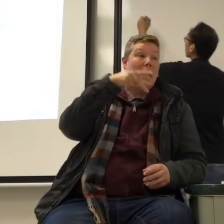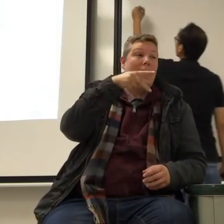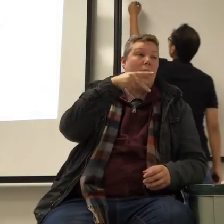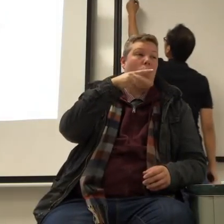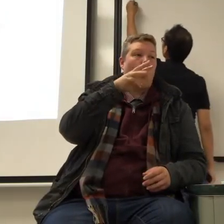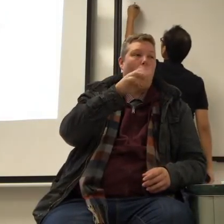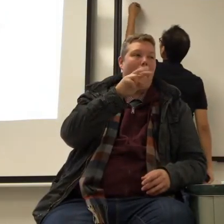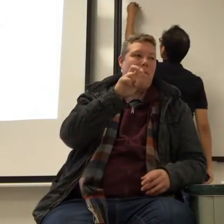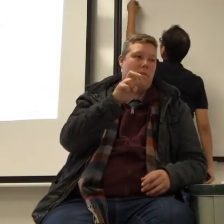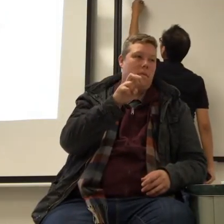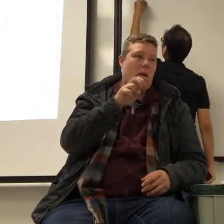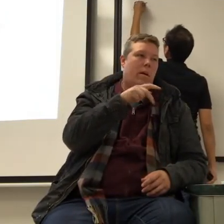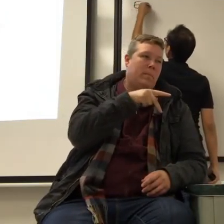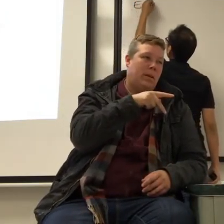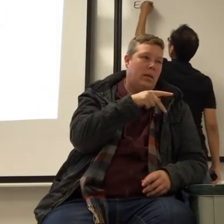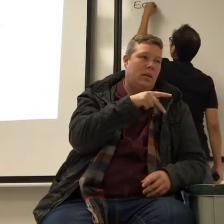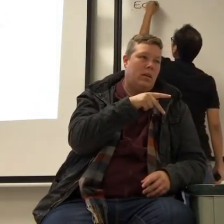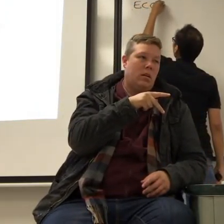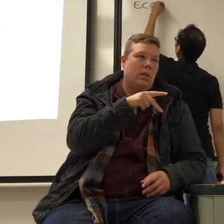components.